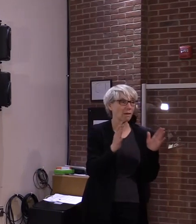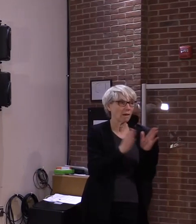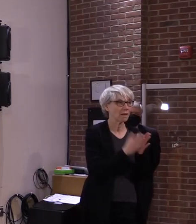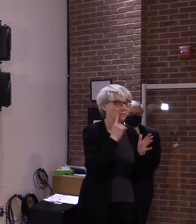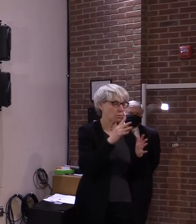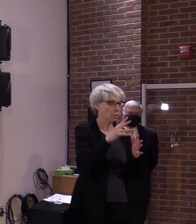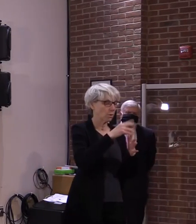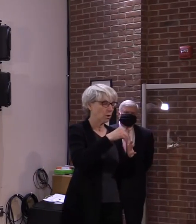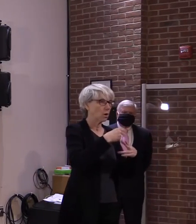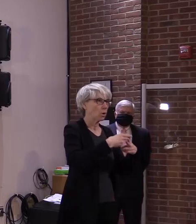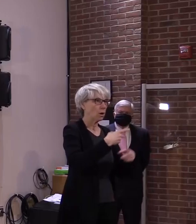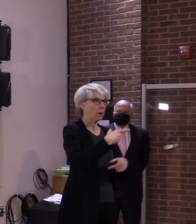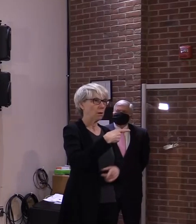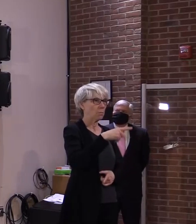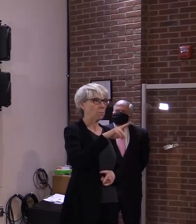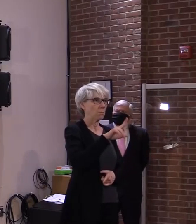it.